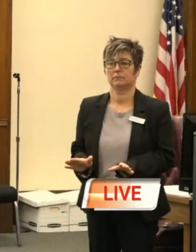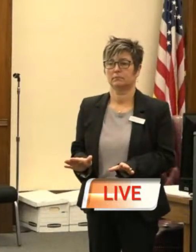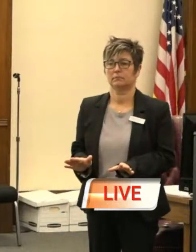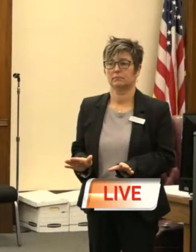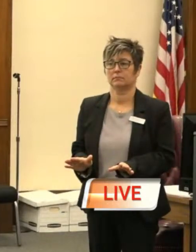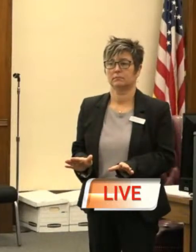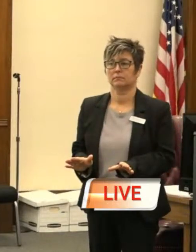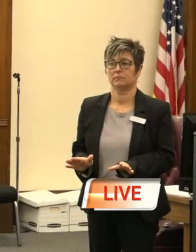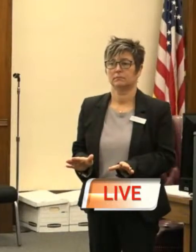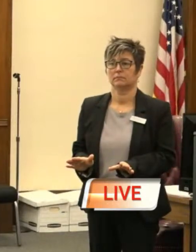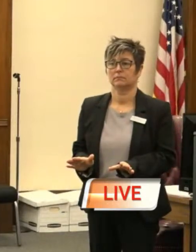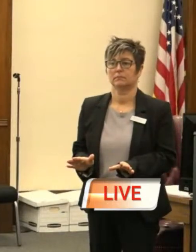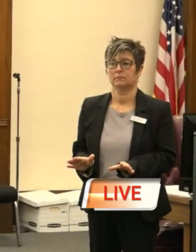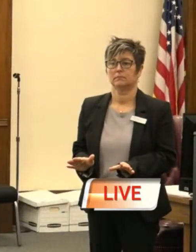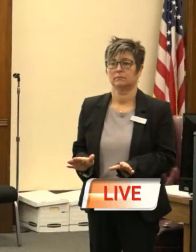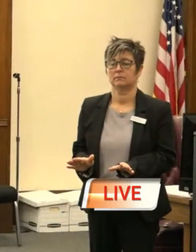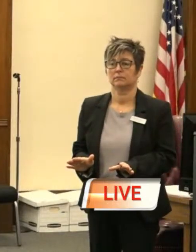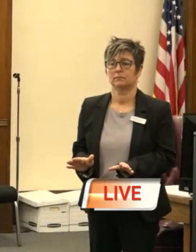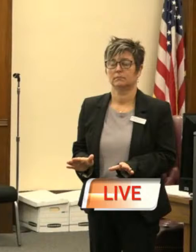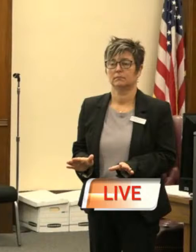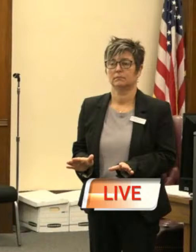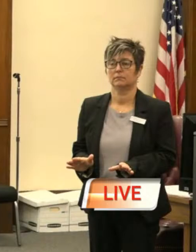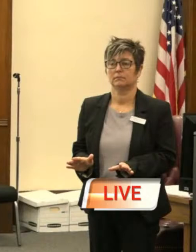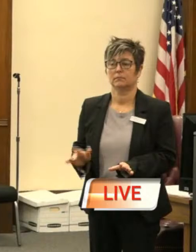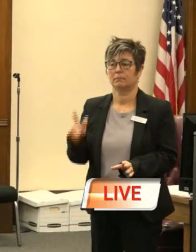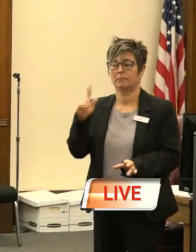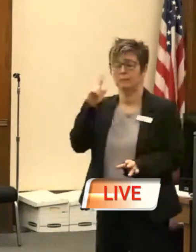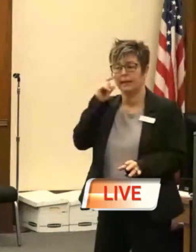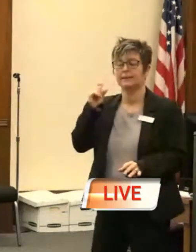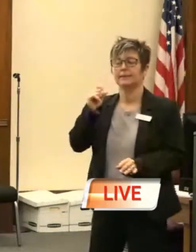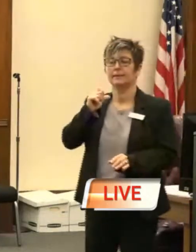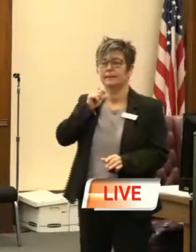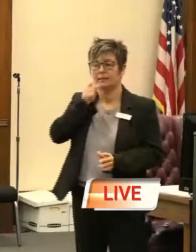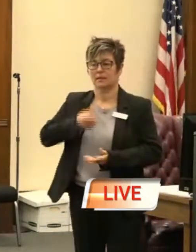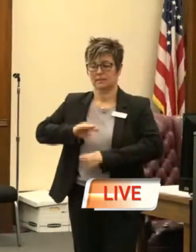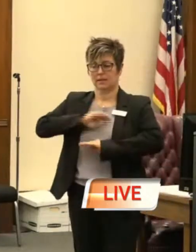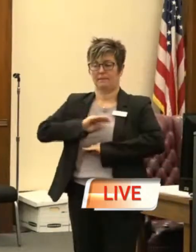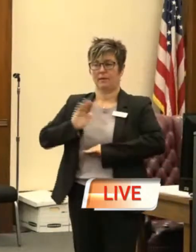opinion that it doesn't satisfy or withstand evidentiary objection.